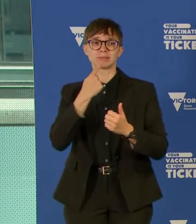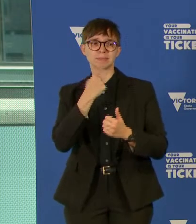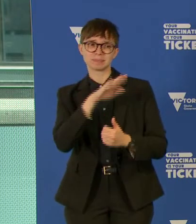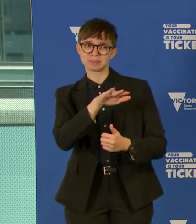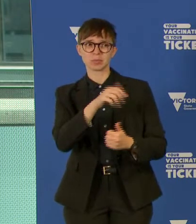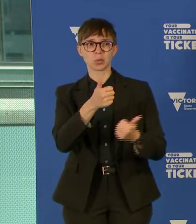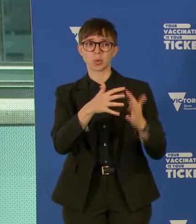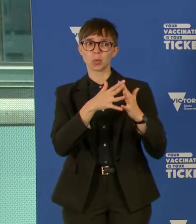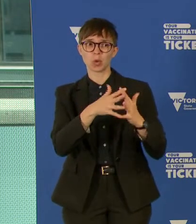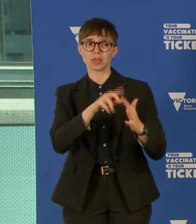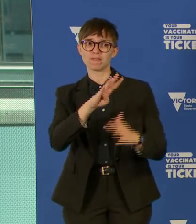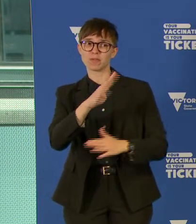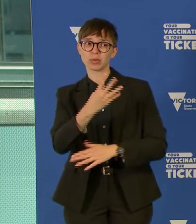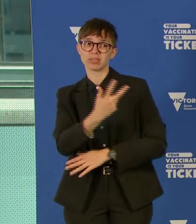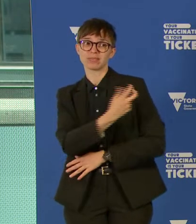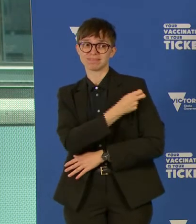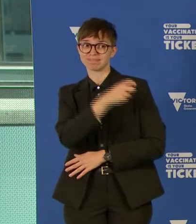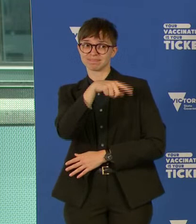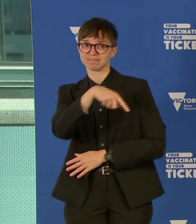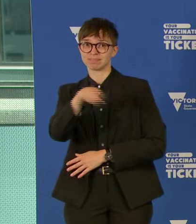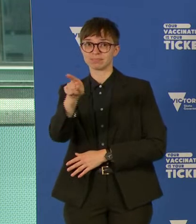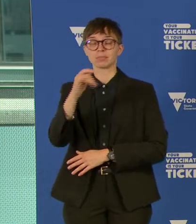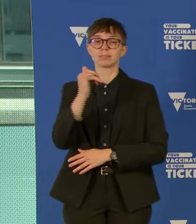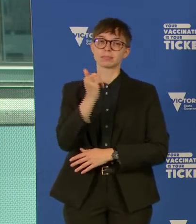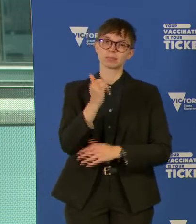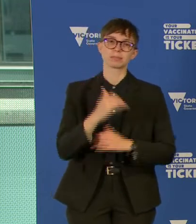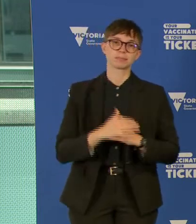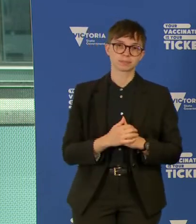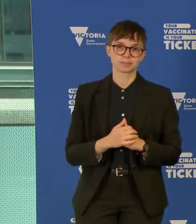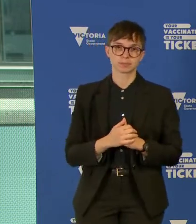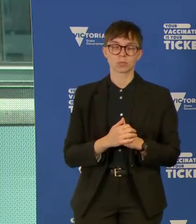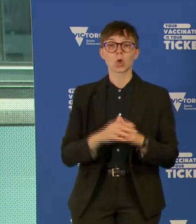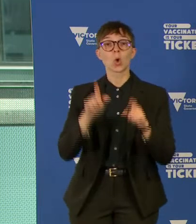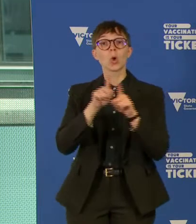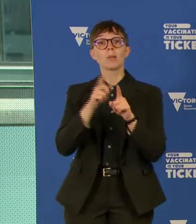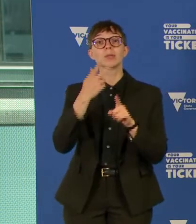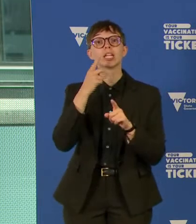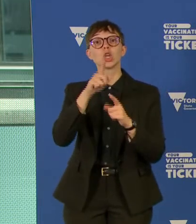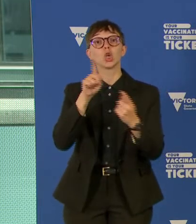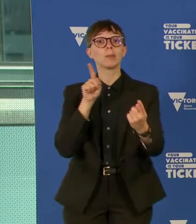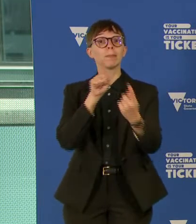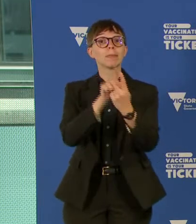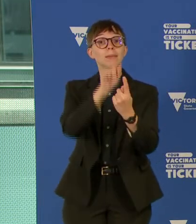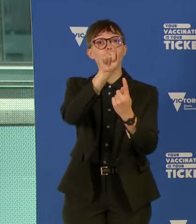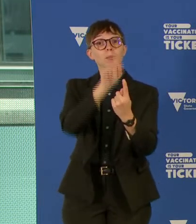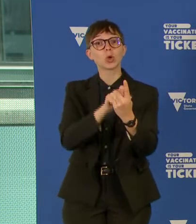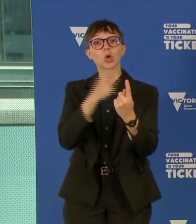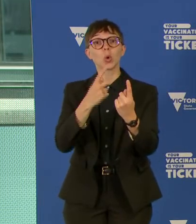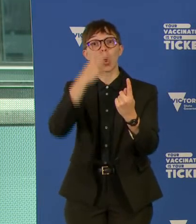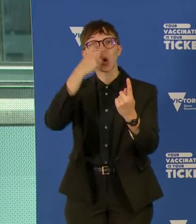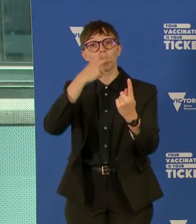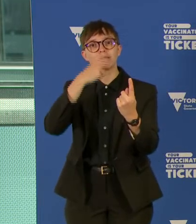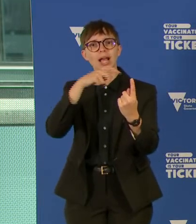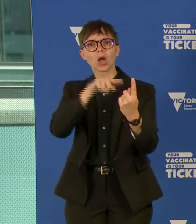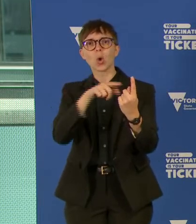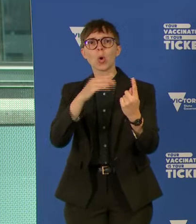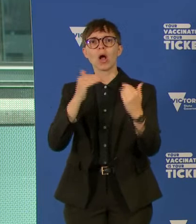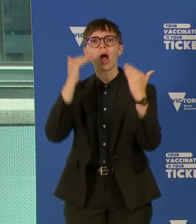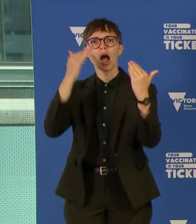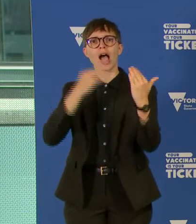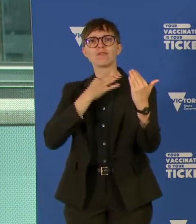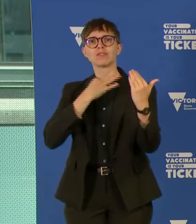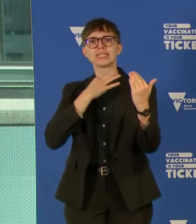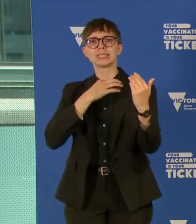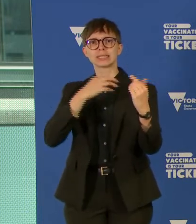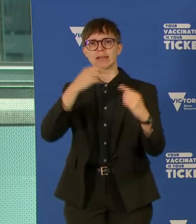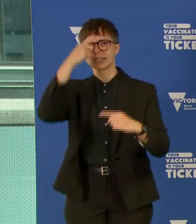you should also think about where you meet, how you meet, and whether you wear a mask in an indoor setting. I think